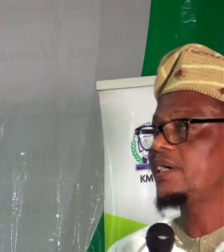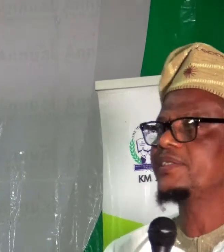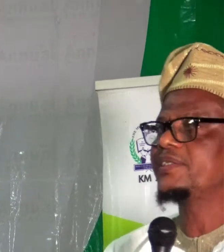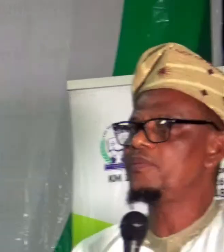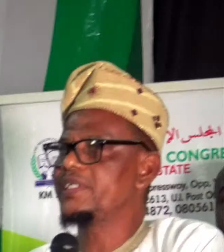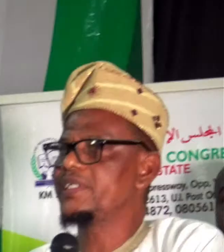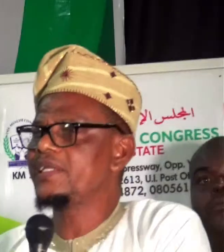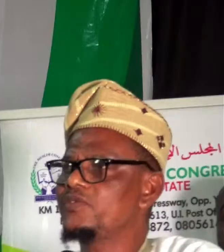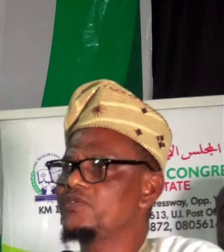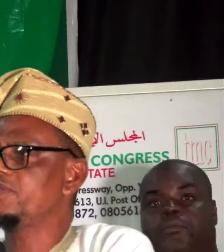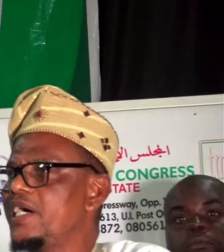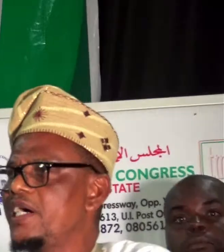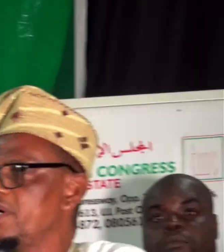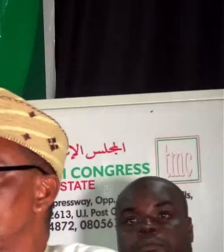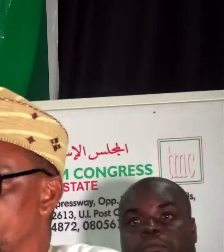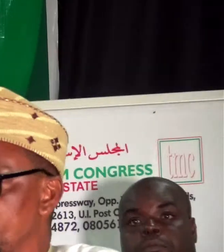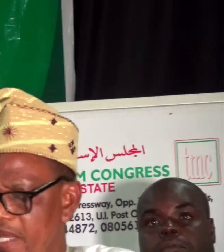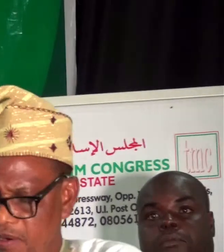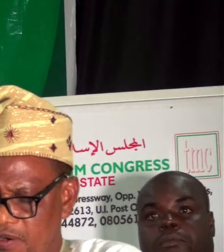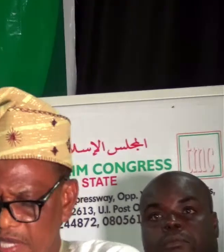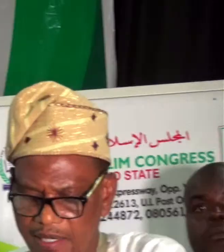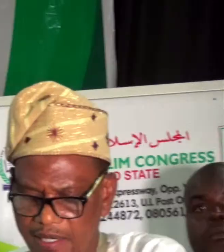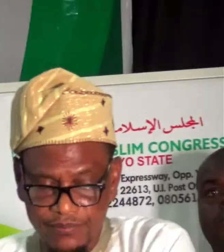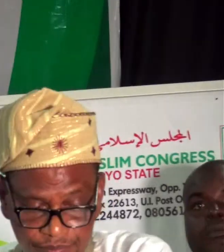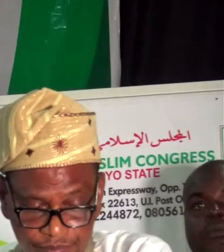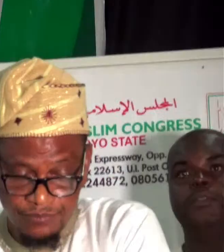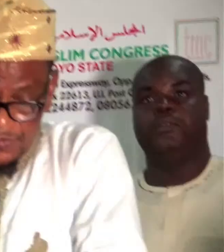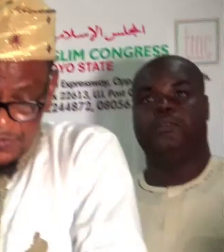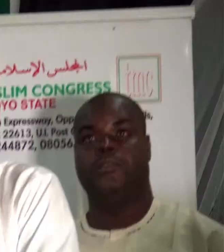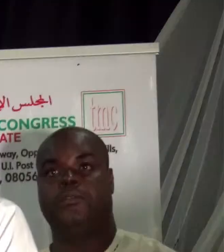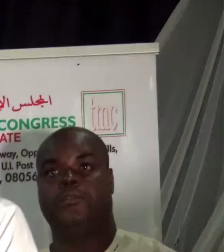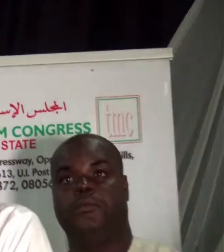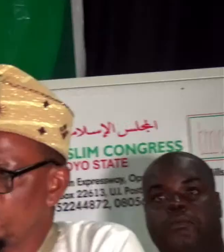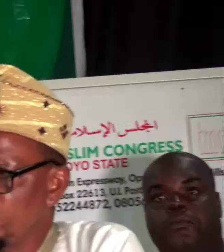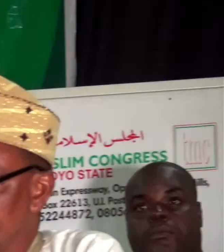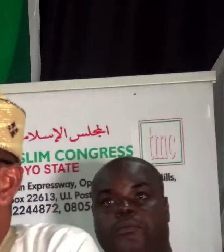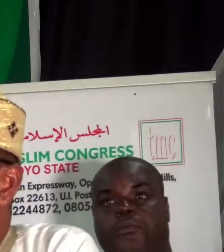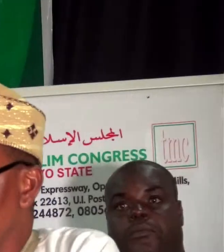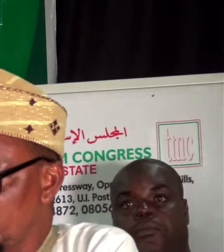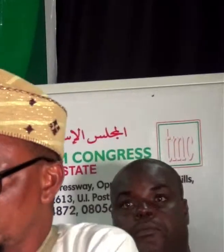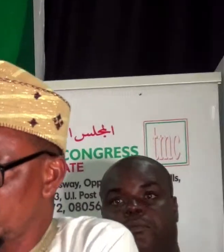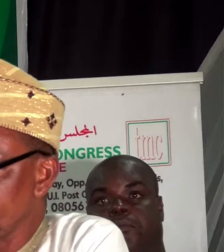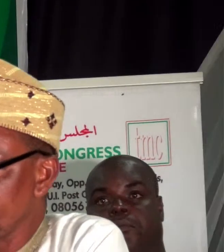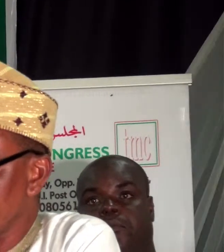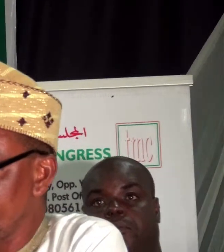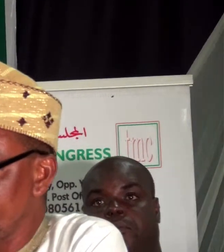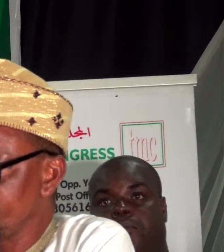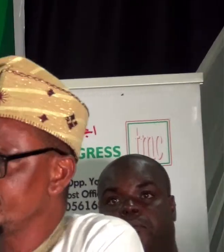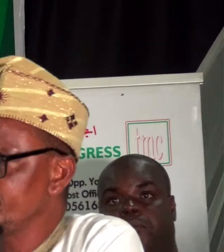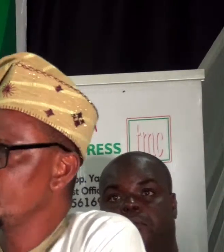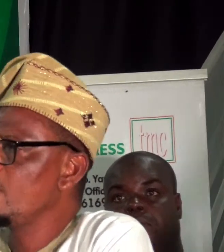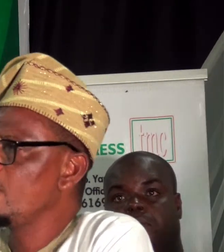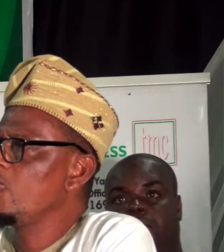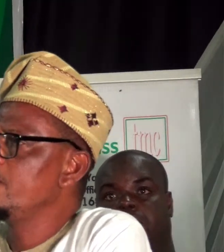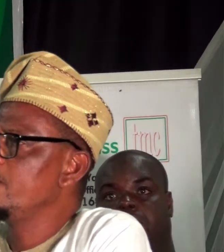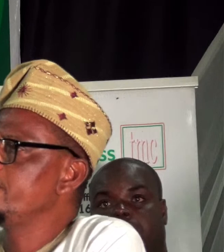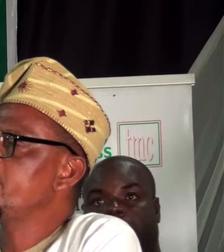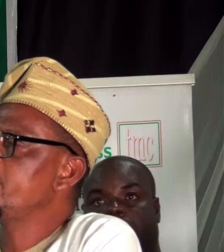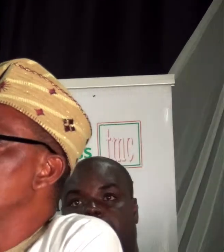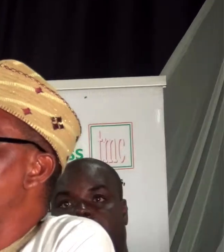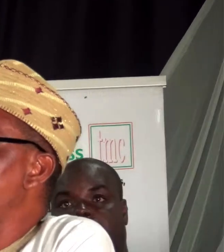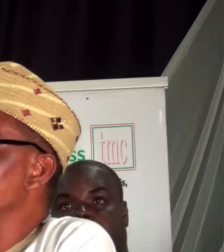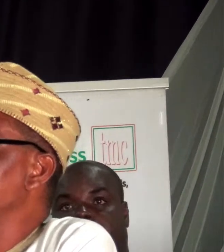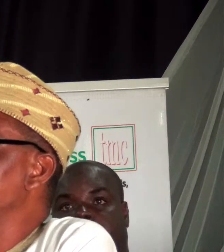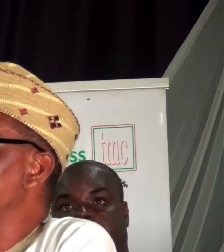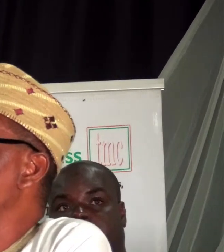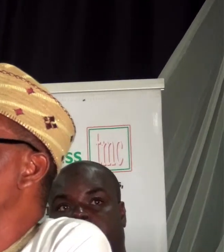na ti o mo ti la na swaju da Muhammad sallallahu alaihi wasallam titi ti o fi di ojo ikanyin ni eyin wa